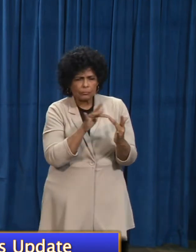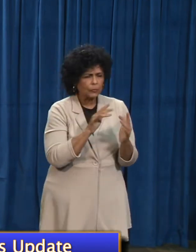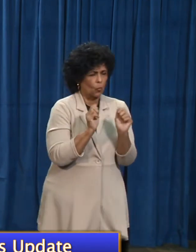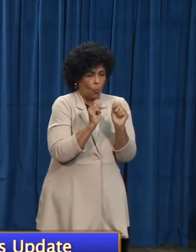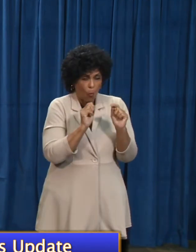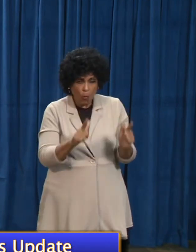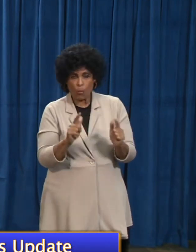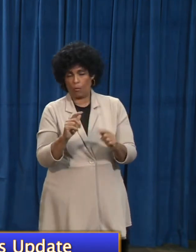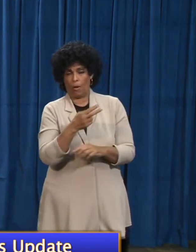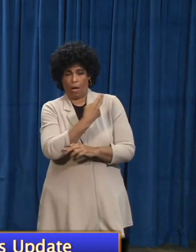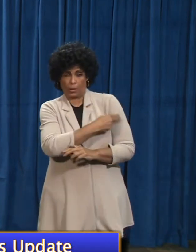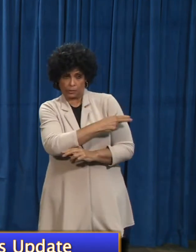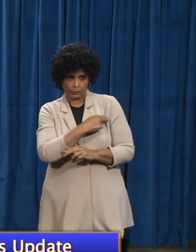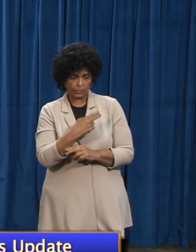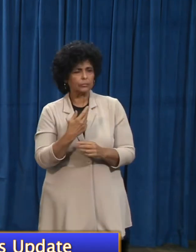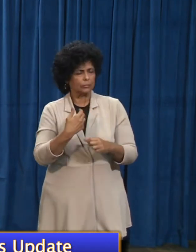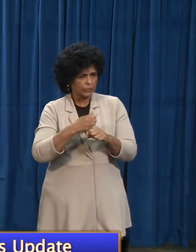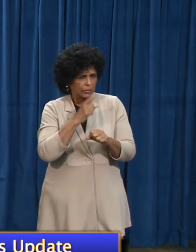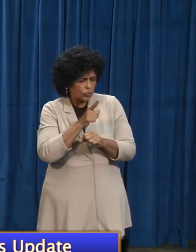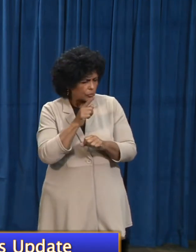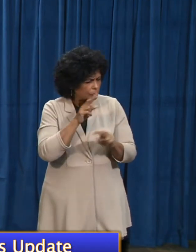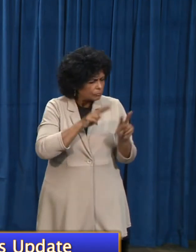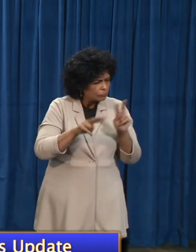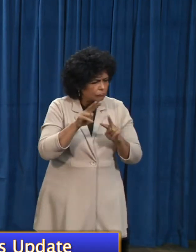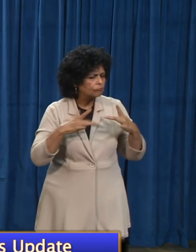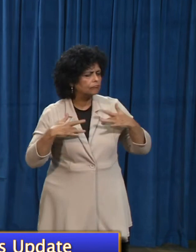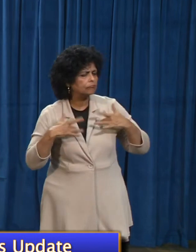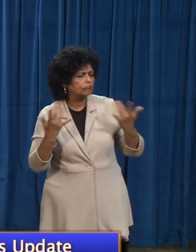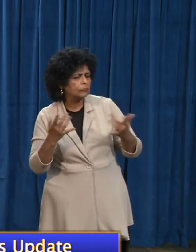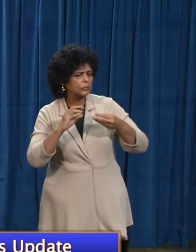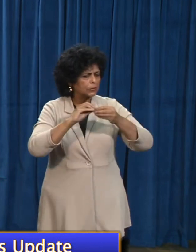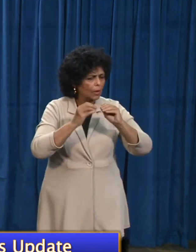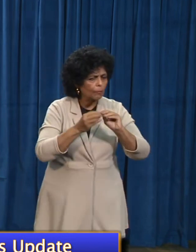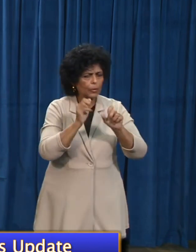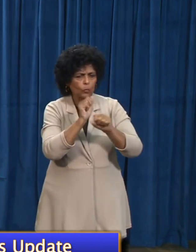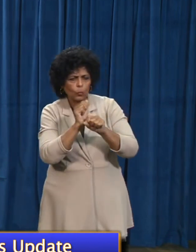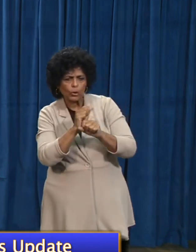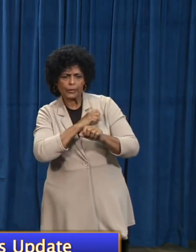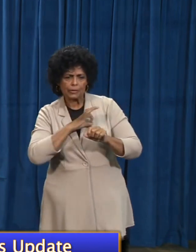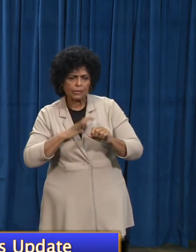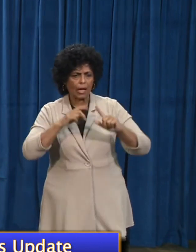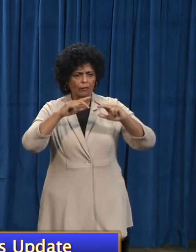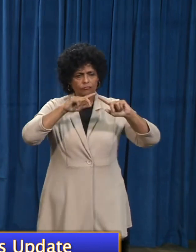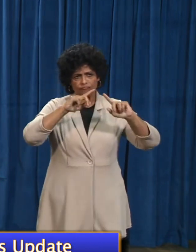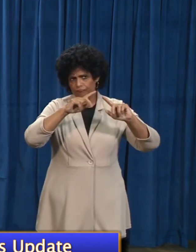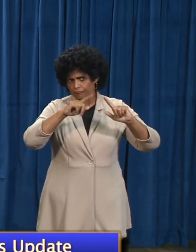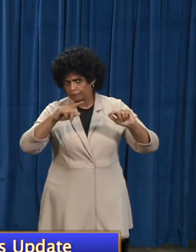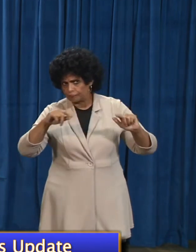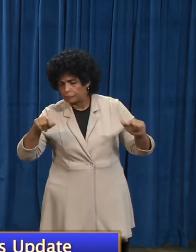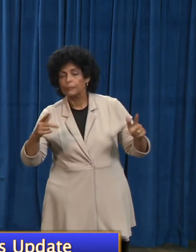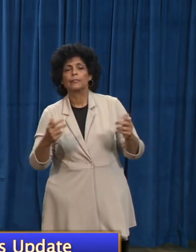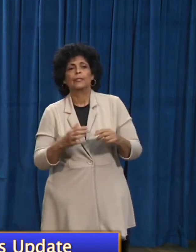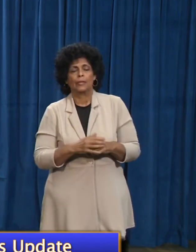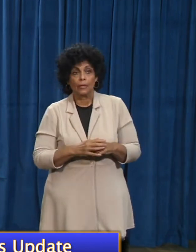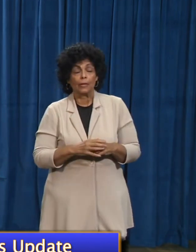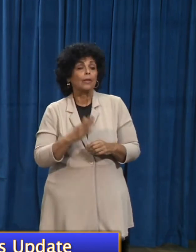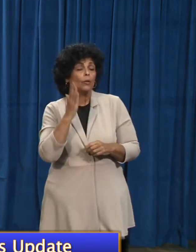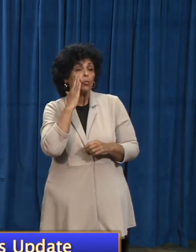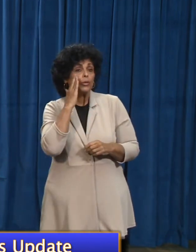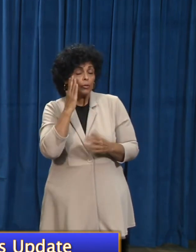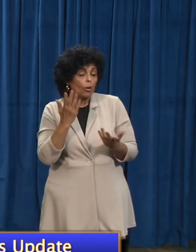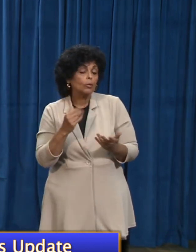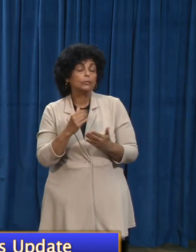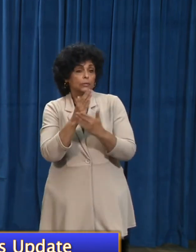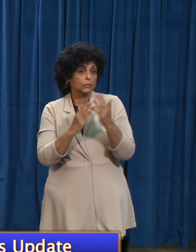regular basis to monitor the current situation. Although there are breakthrough cases, vaccinations and